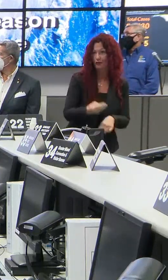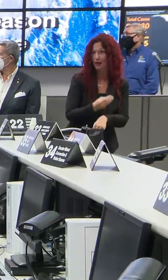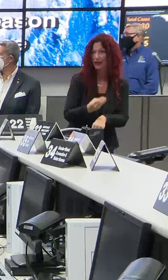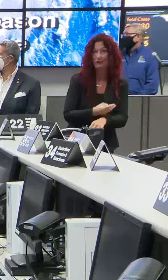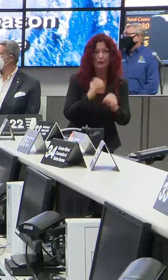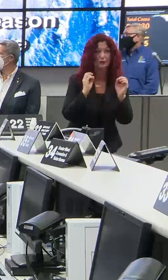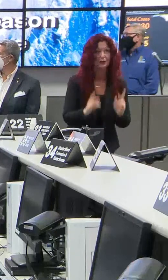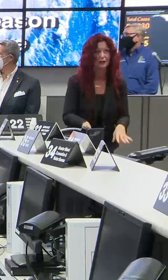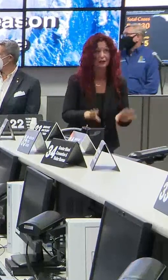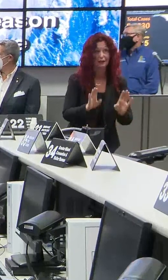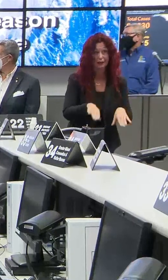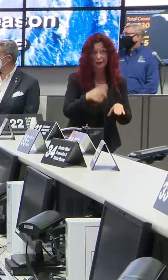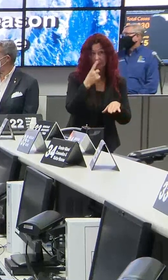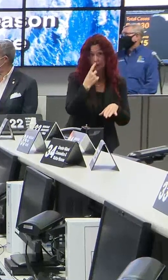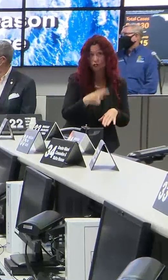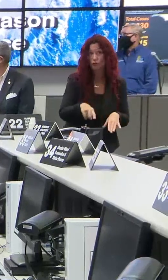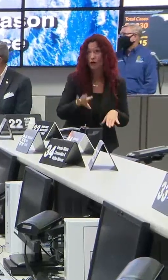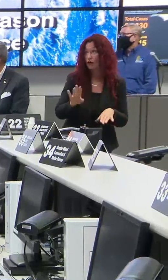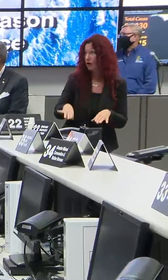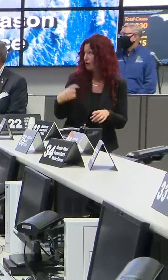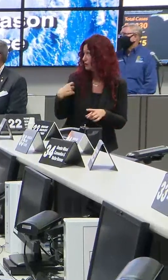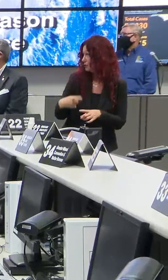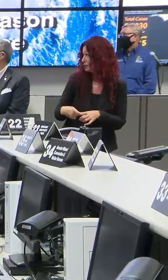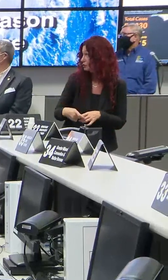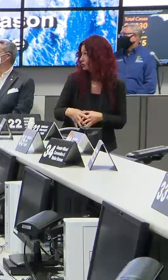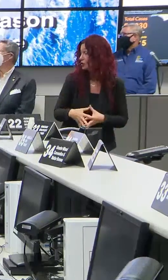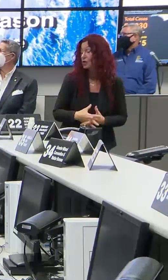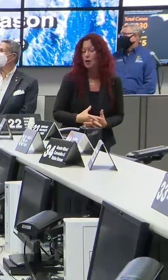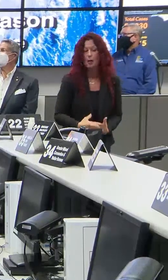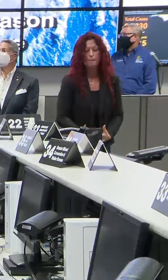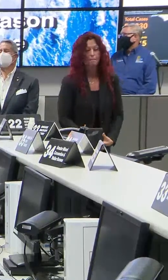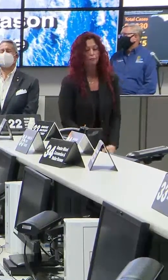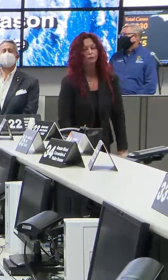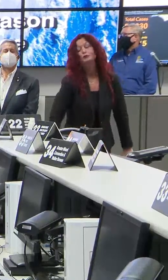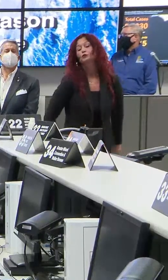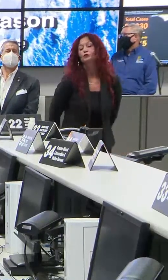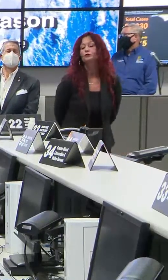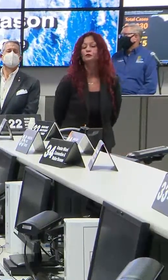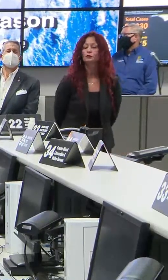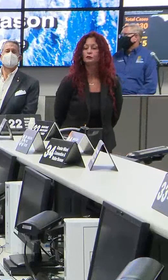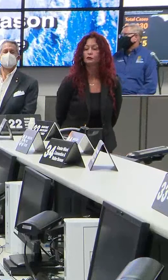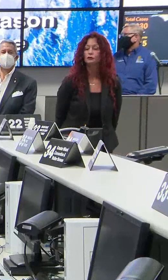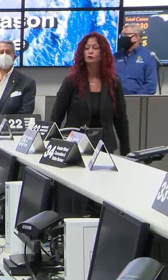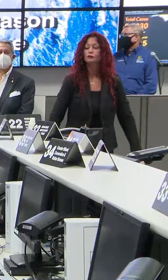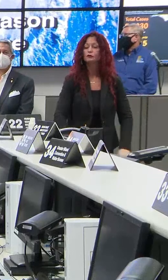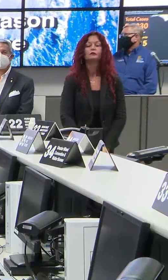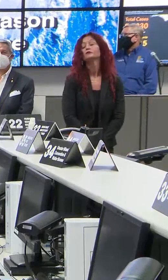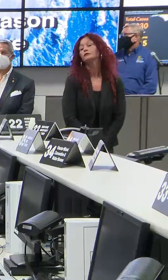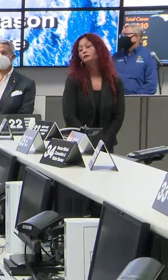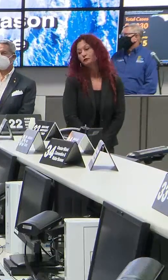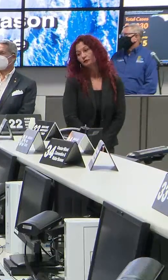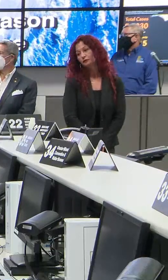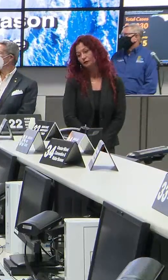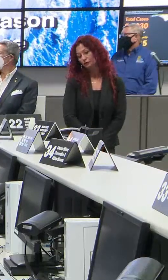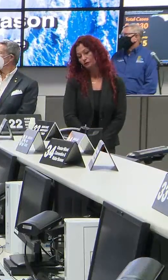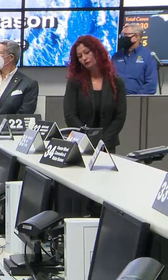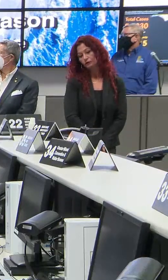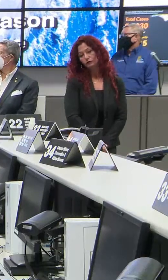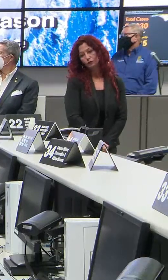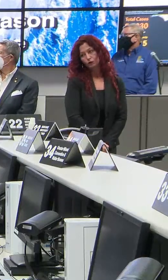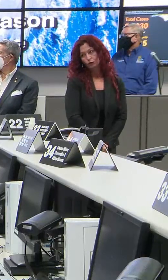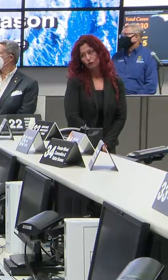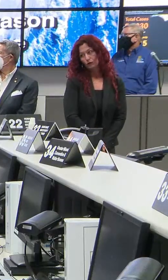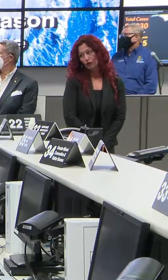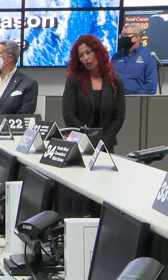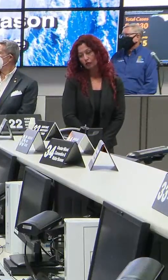Okay. Sí. No, sí, sí, arrestamos un reportero, estamos haciendo una